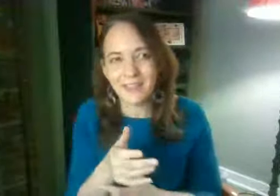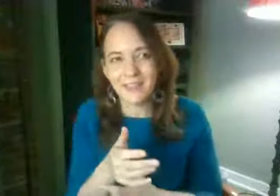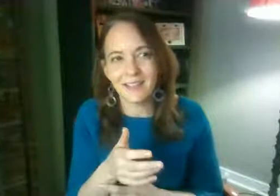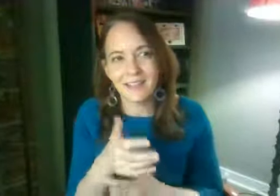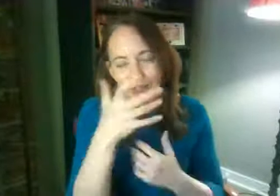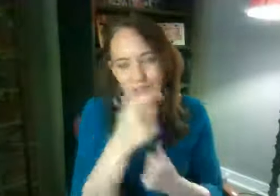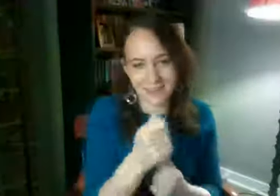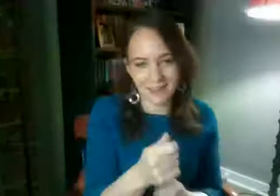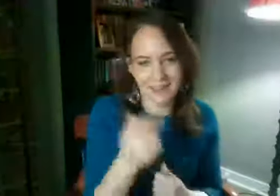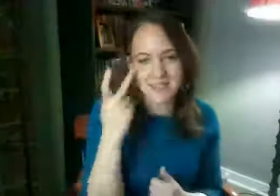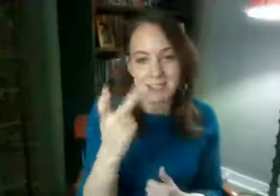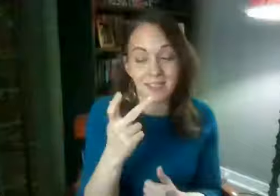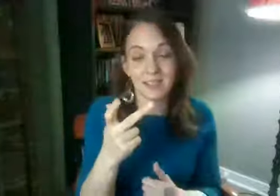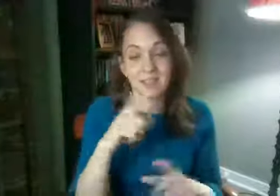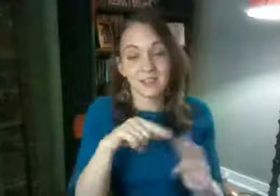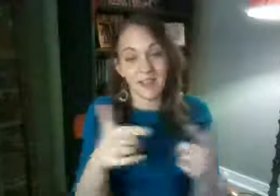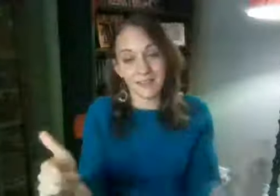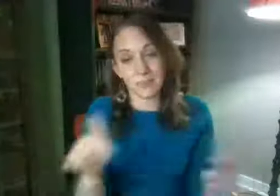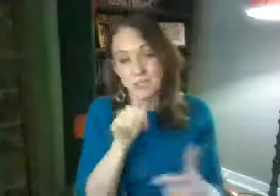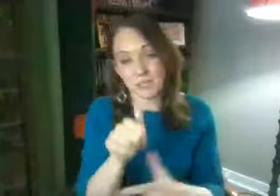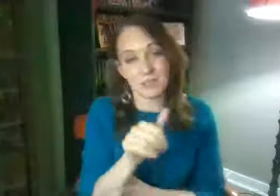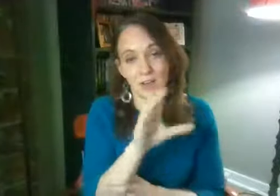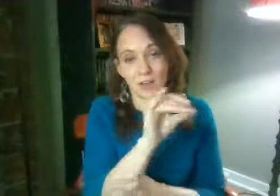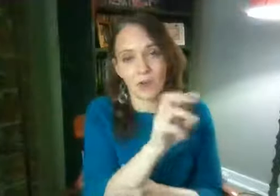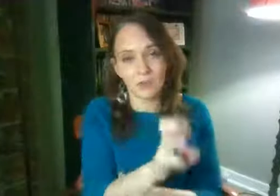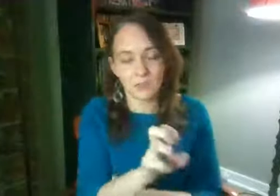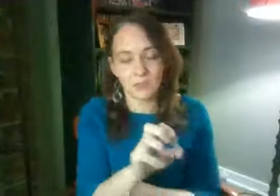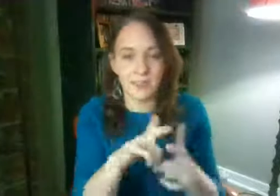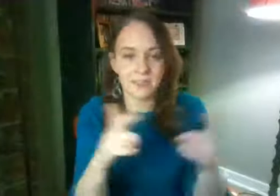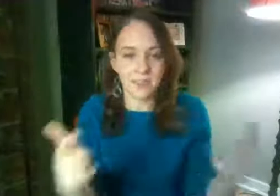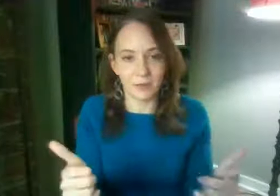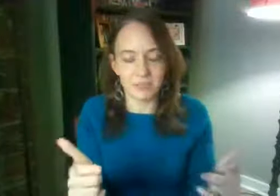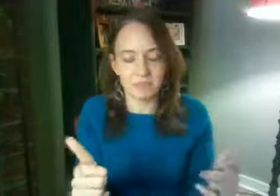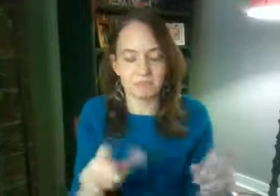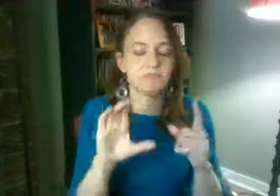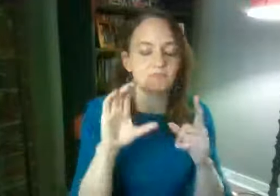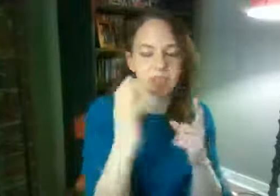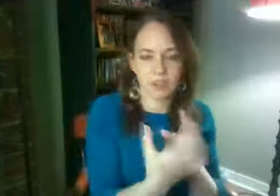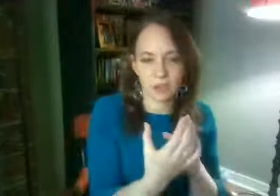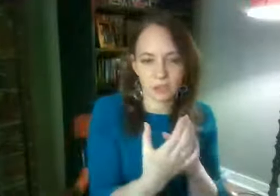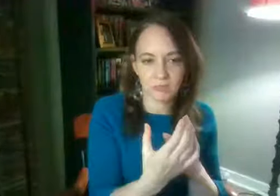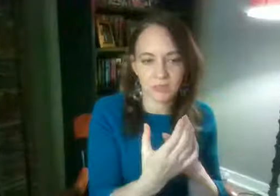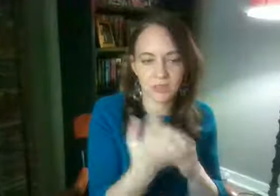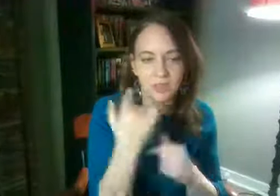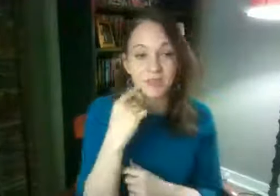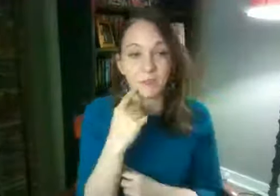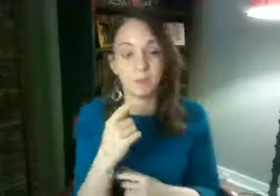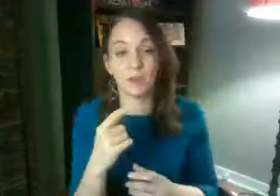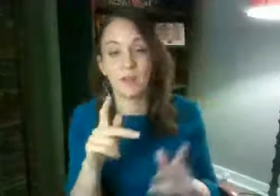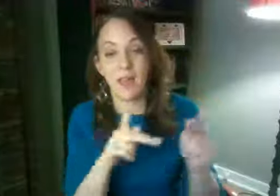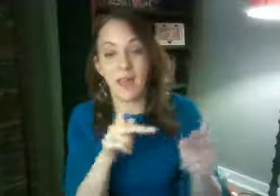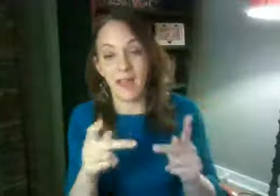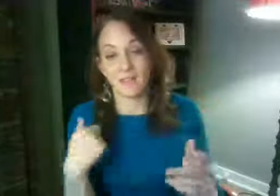really interesting to see sign language isn't a code, it's a language. It has a culture. Deaf people have